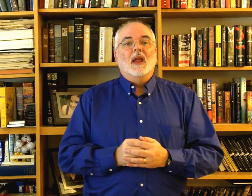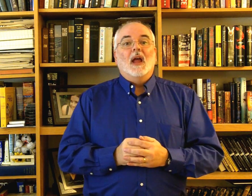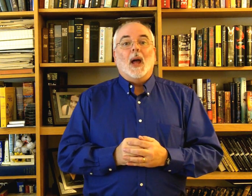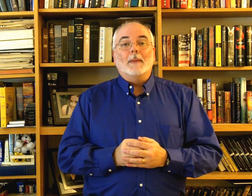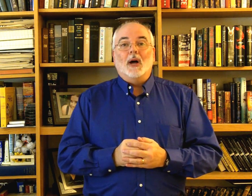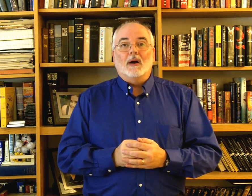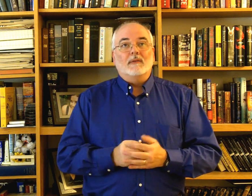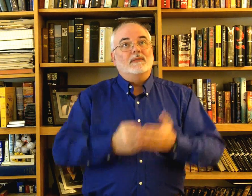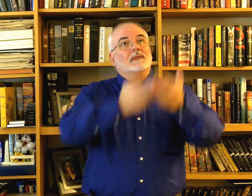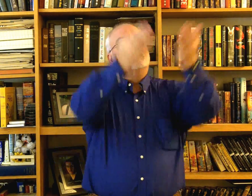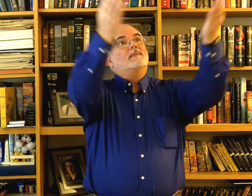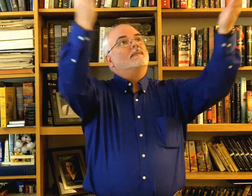above,